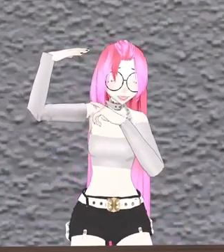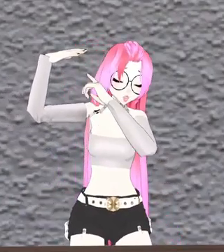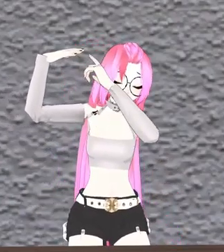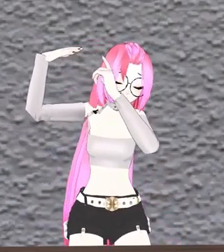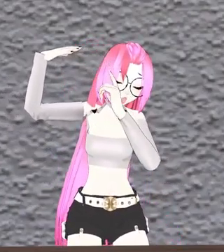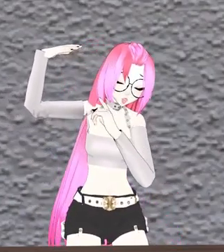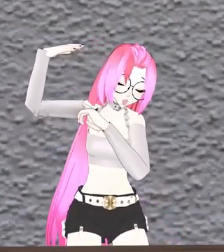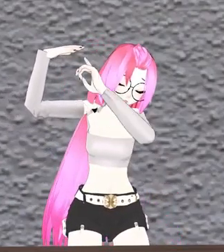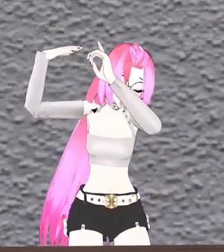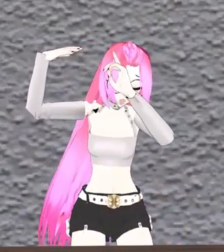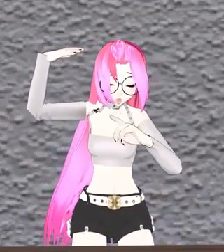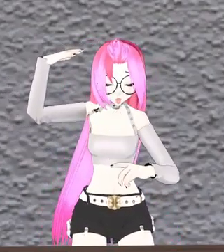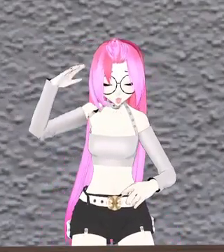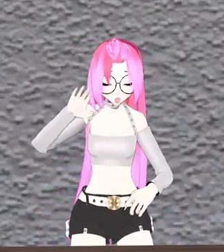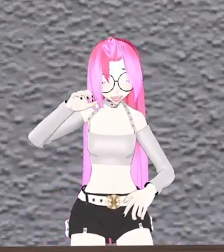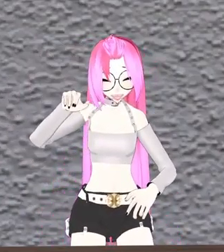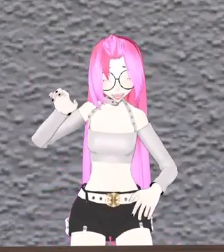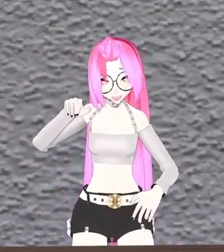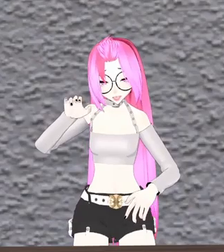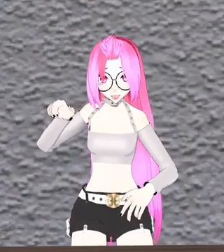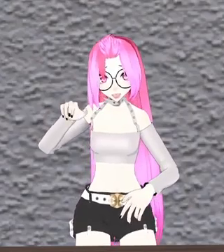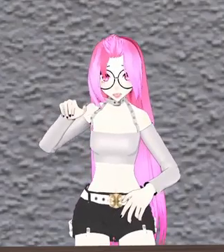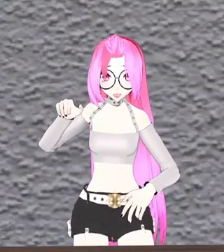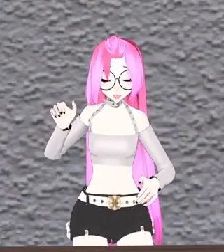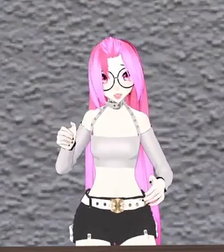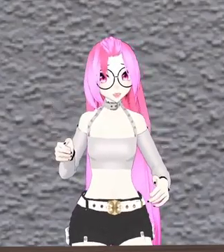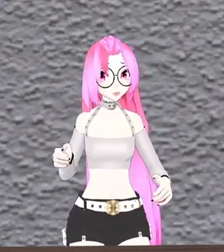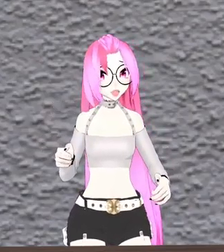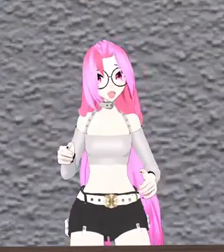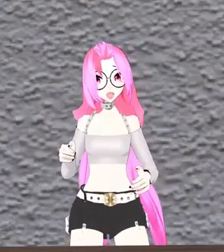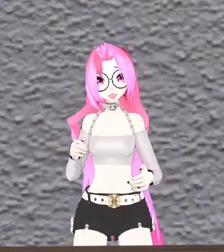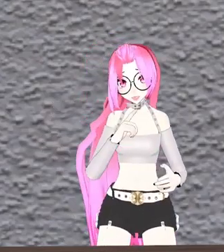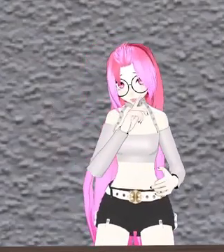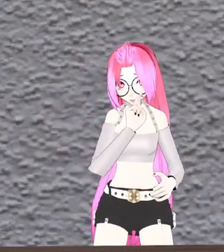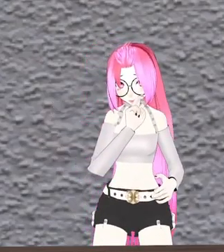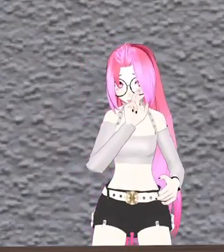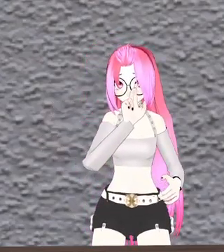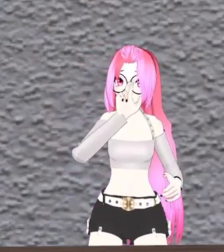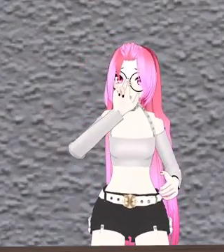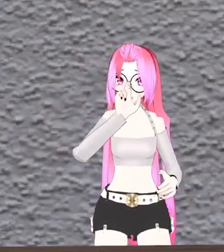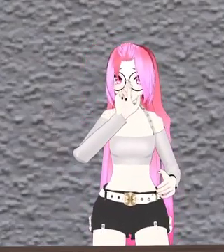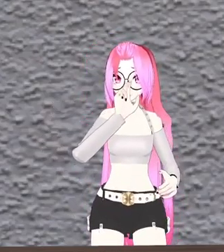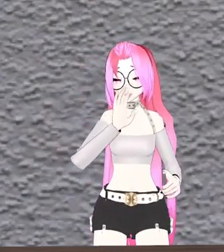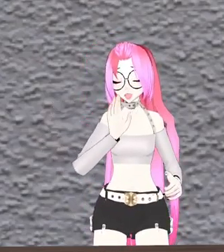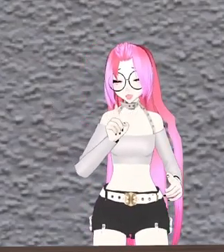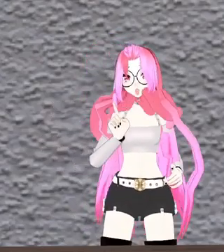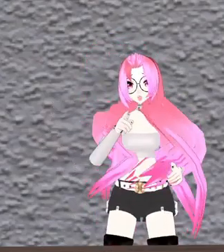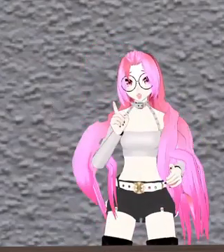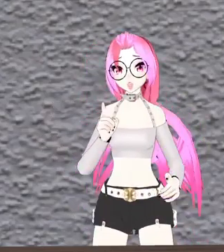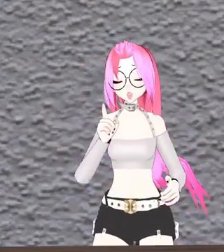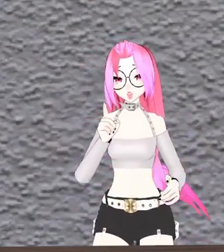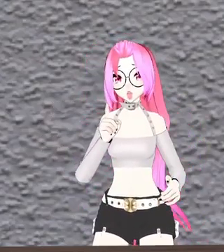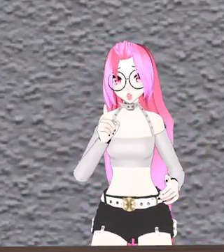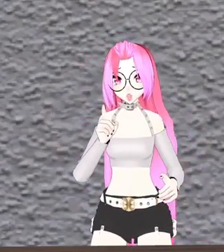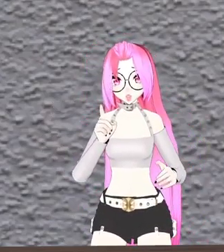So yeah, you have a big boombox right here and you're going to be staying in that general area. As for other stuff about finger